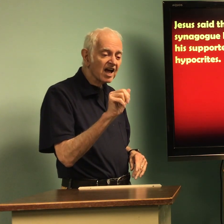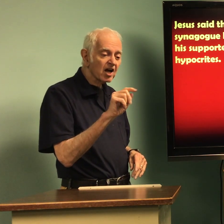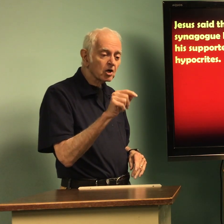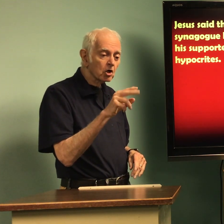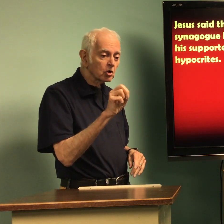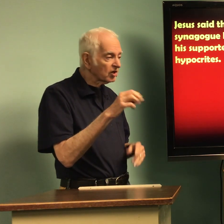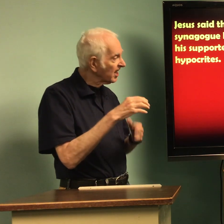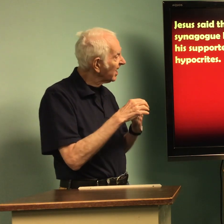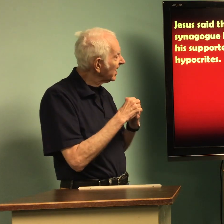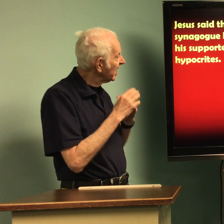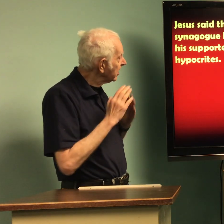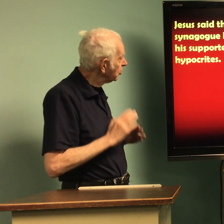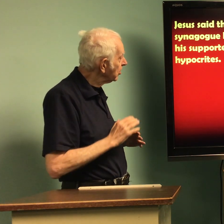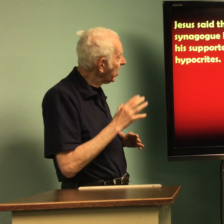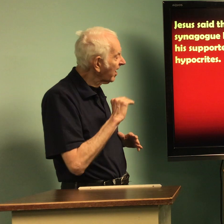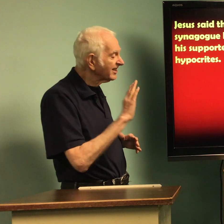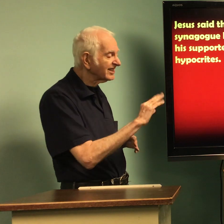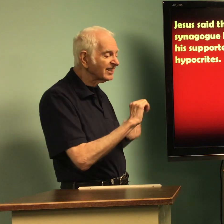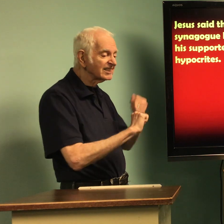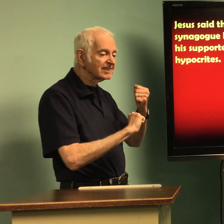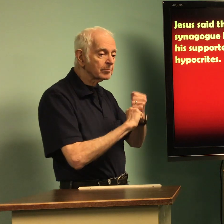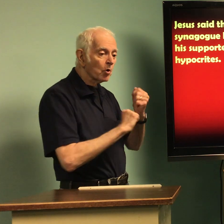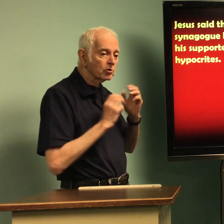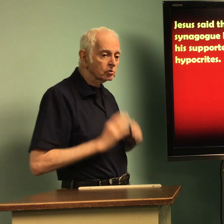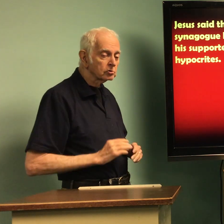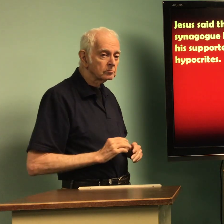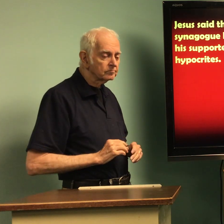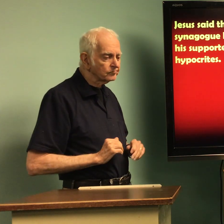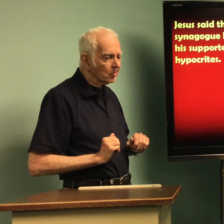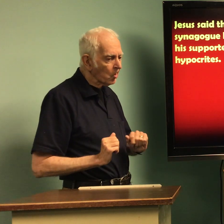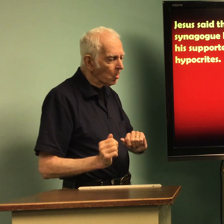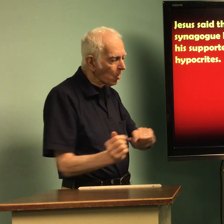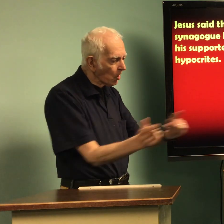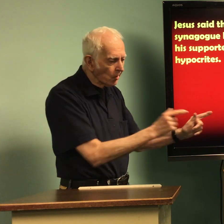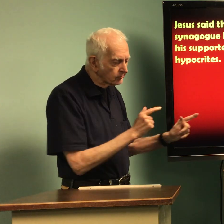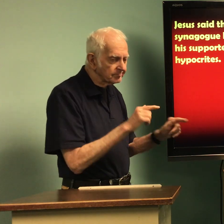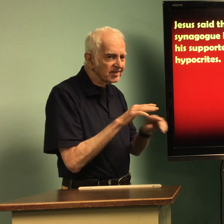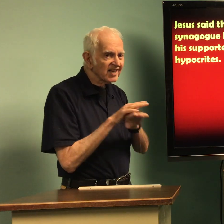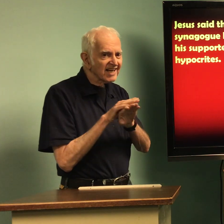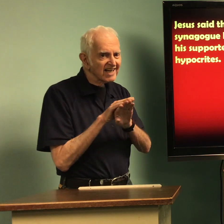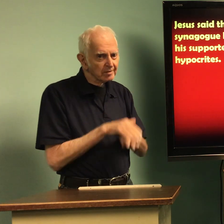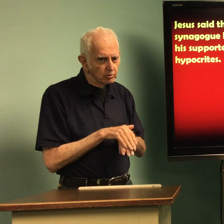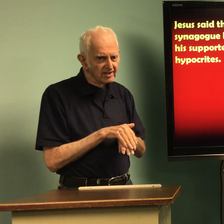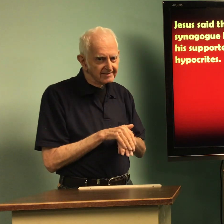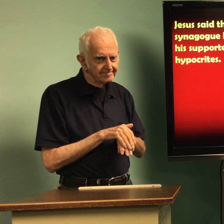Jesus said the synagogue leader and his supporters were hypocrites. All of them were hypocrites.